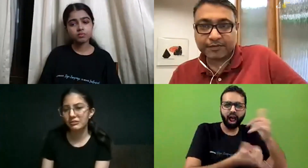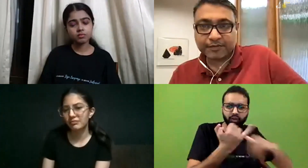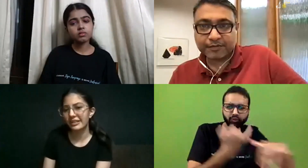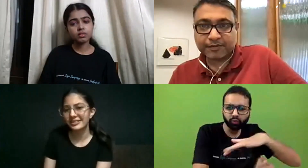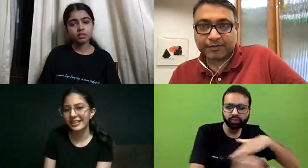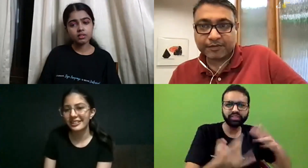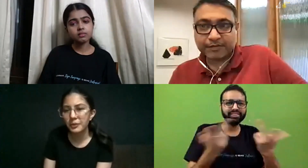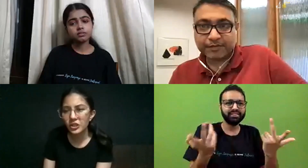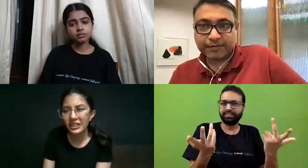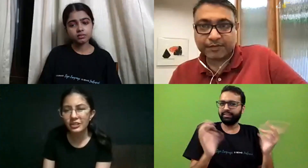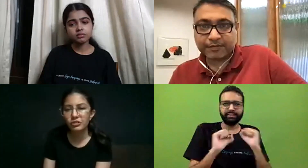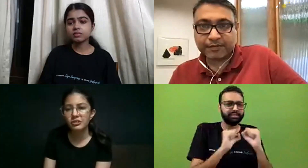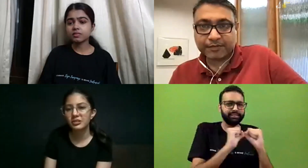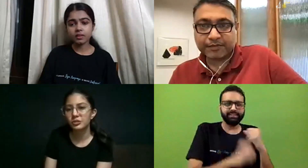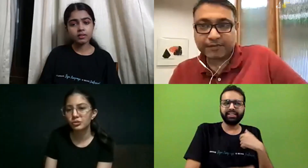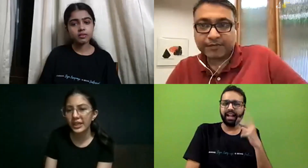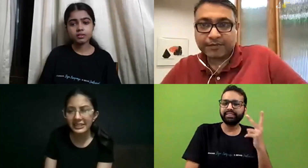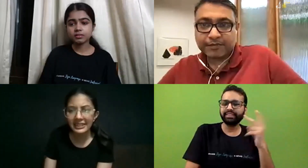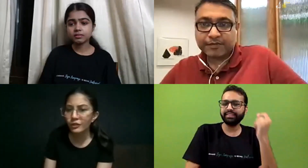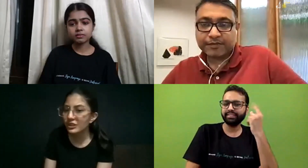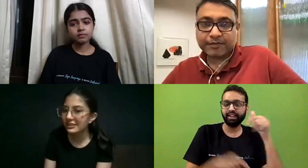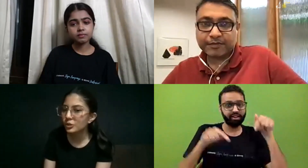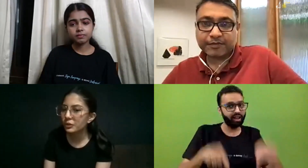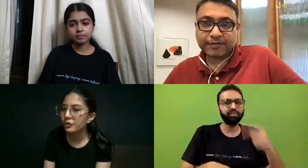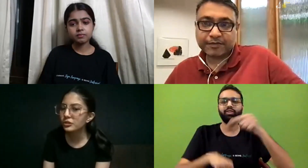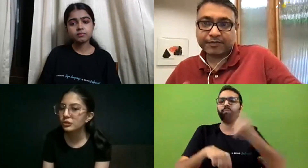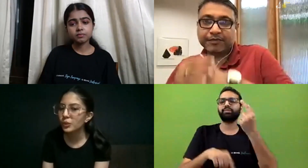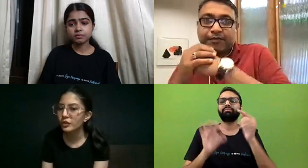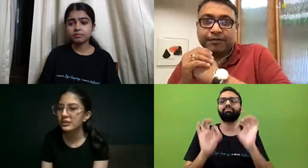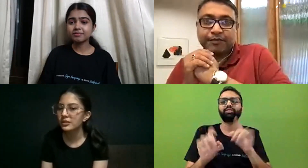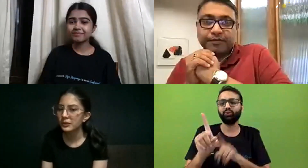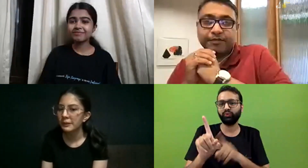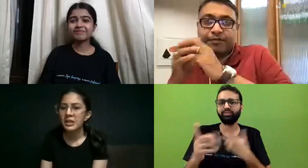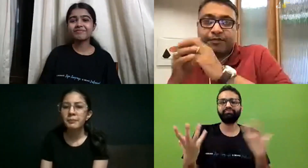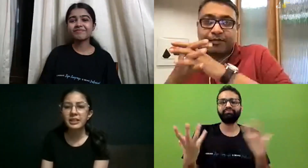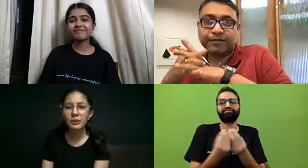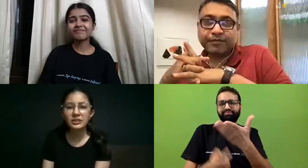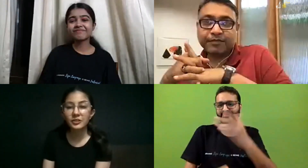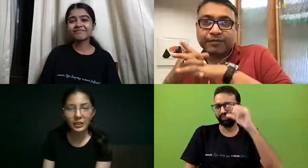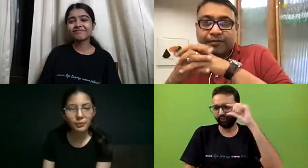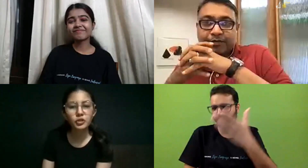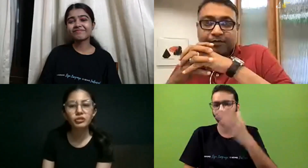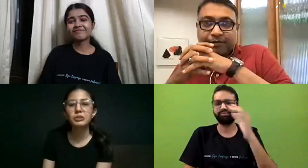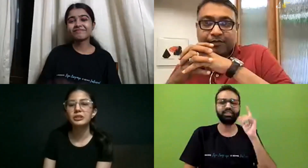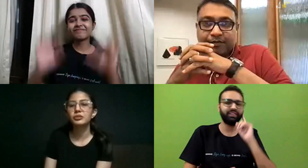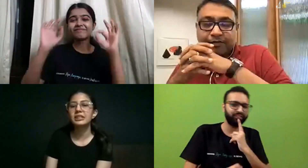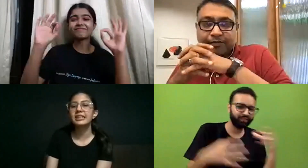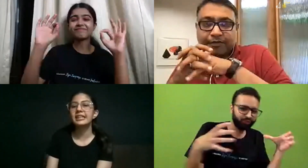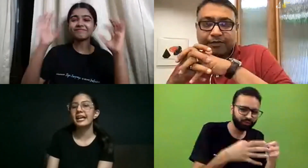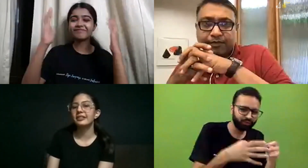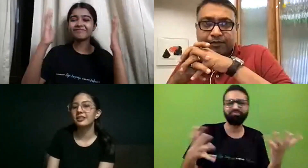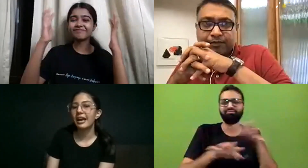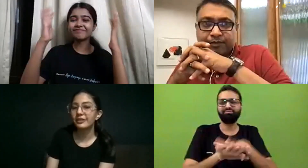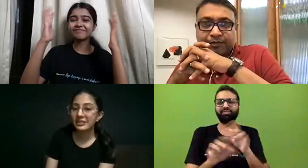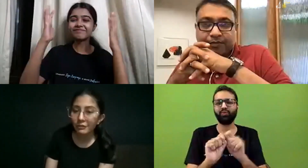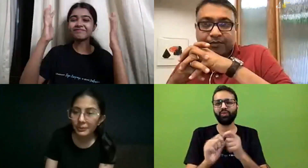with understanding communication, the society, everything. It's so difficult to do everything alone. But now it's a great opportunity with Uniki,